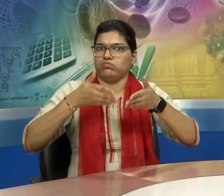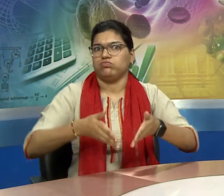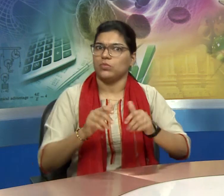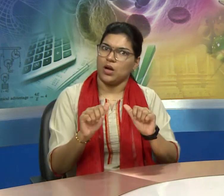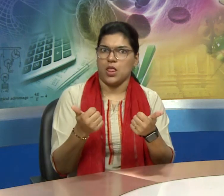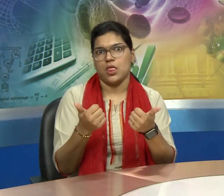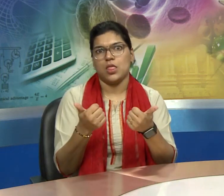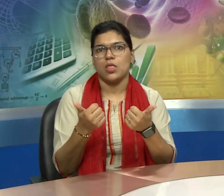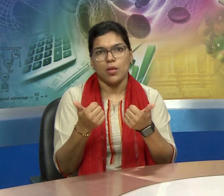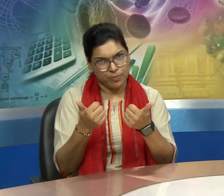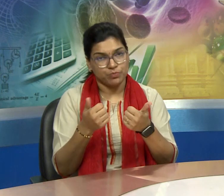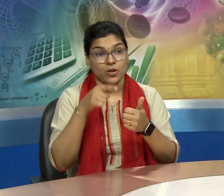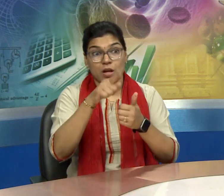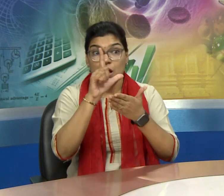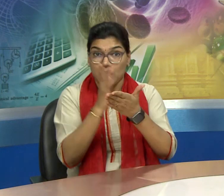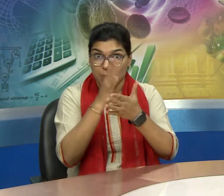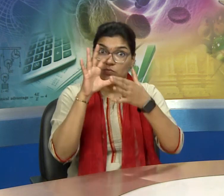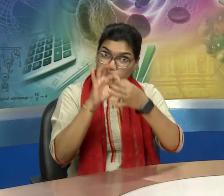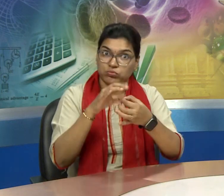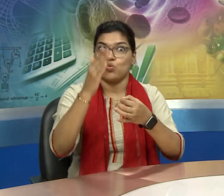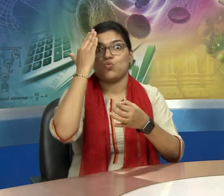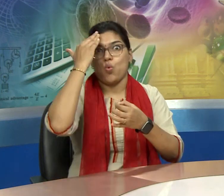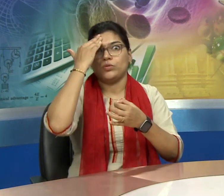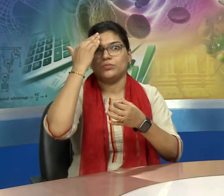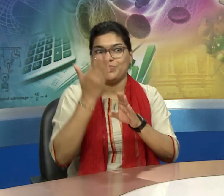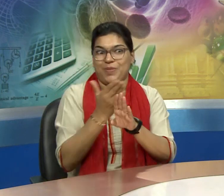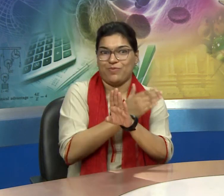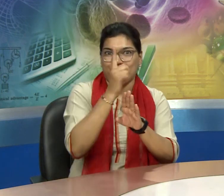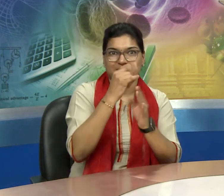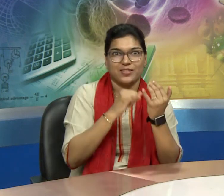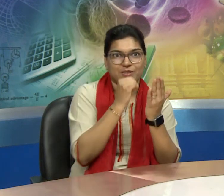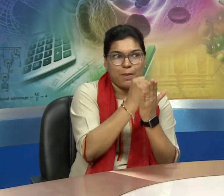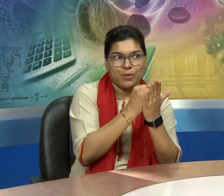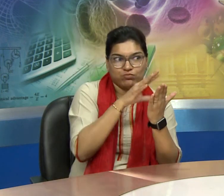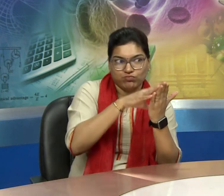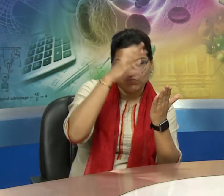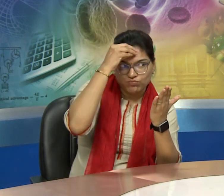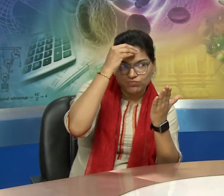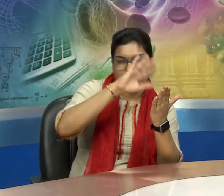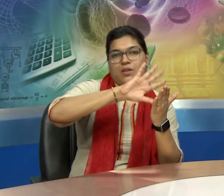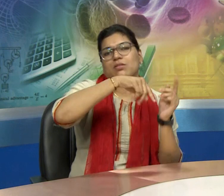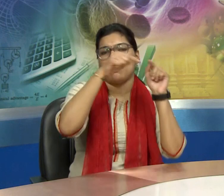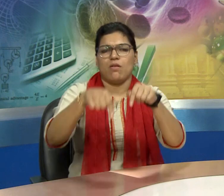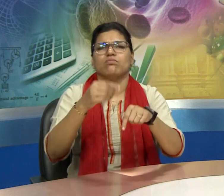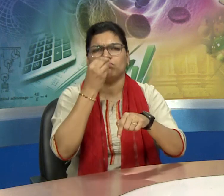And that will help you all in getting a job at different libraries.